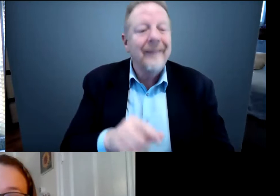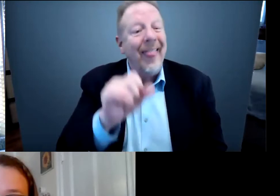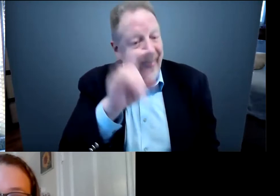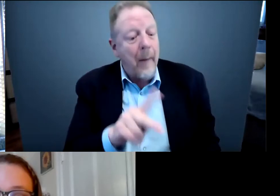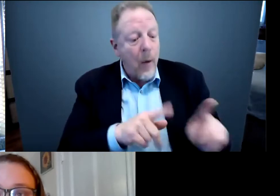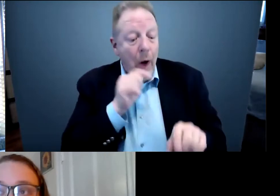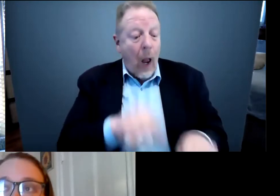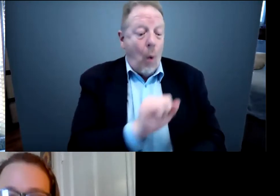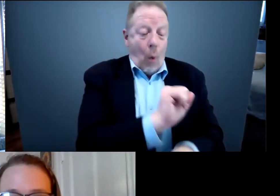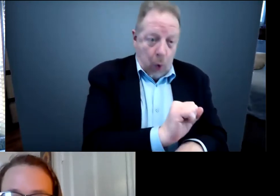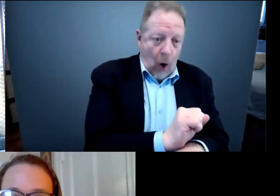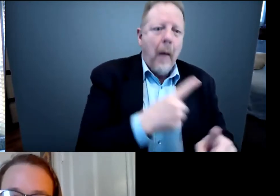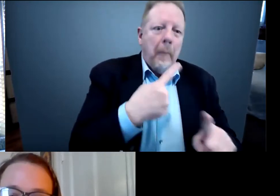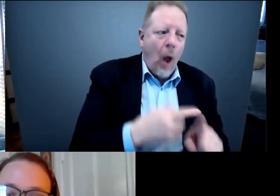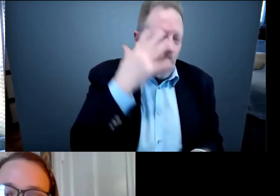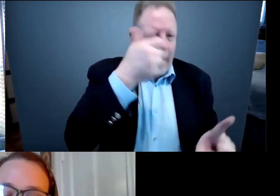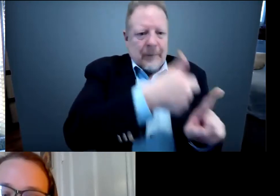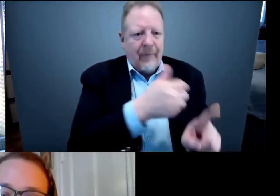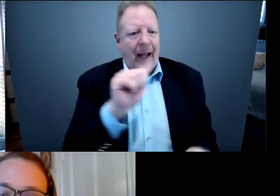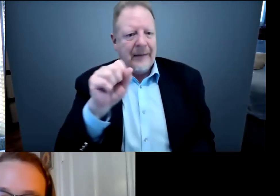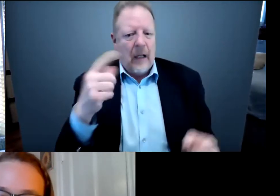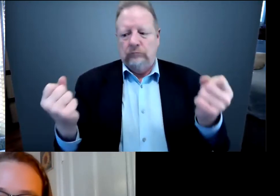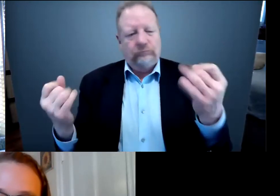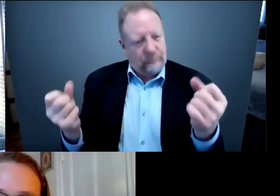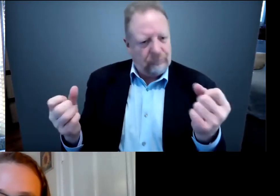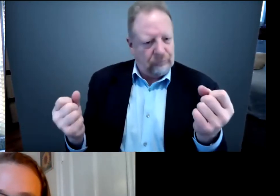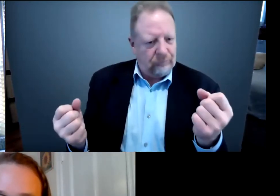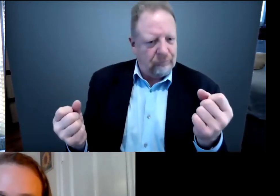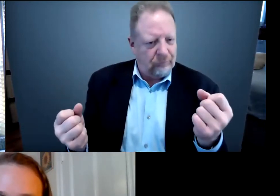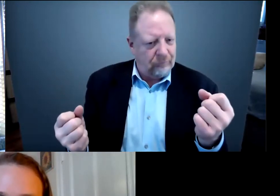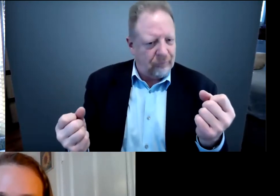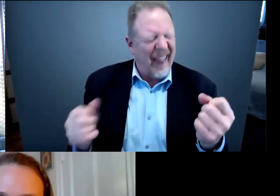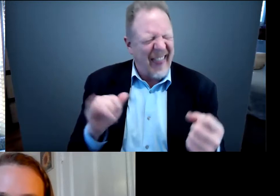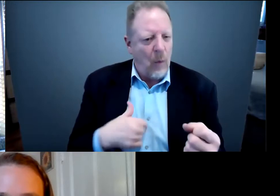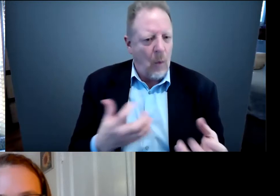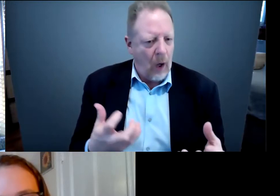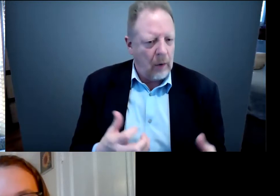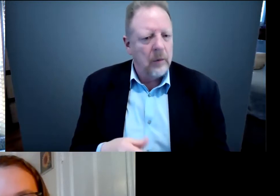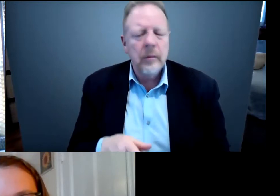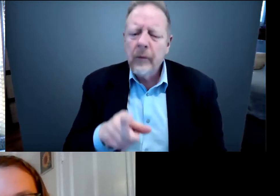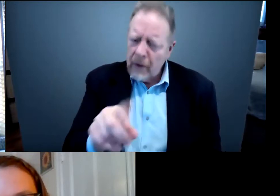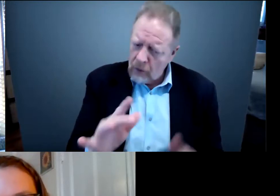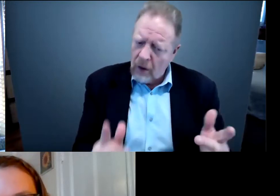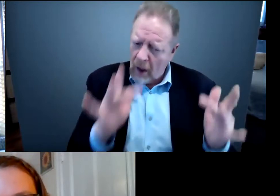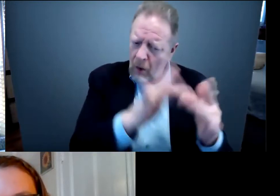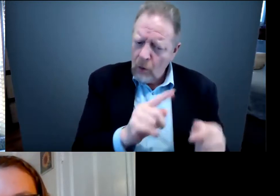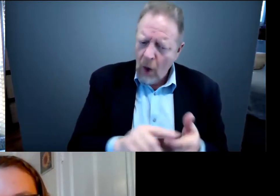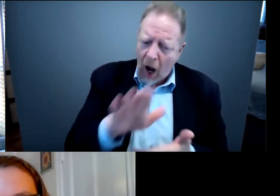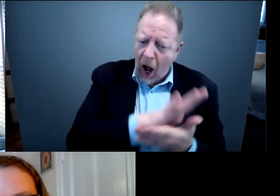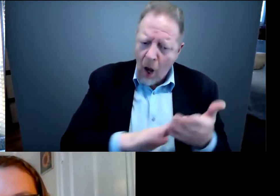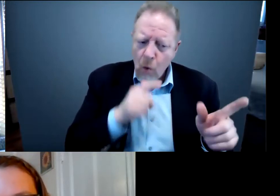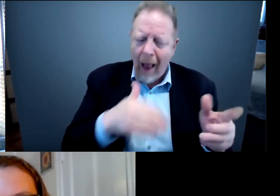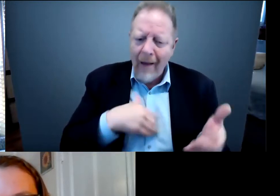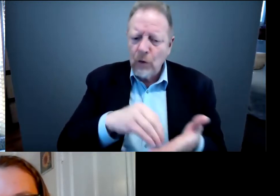can do that position with the ASL skill component. Do you reach out to colleges that have